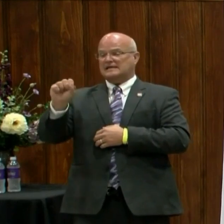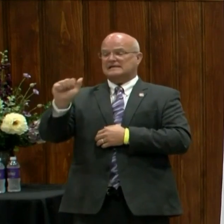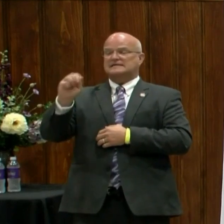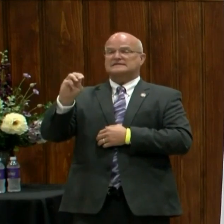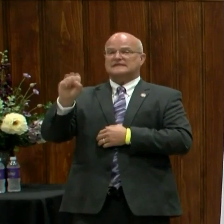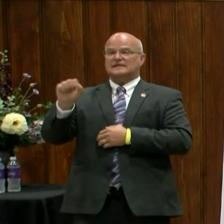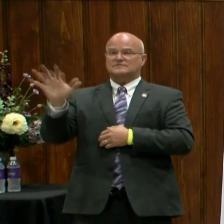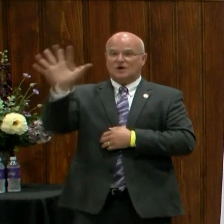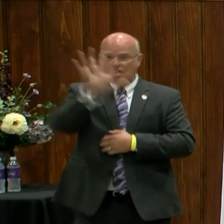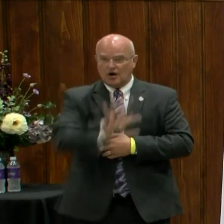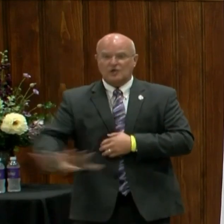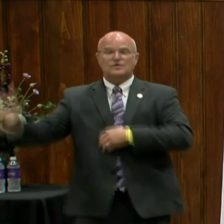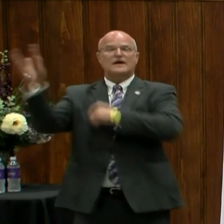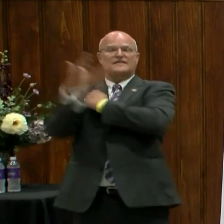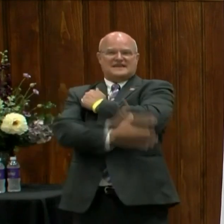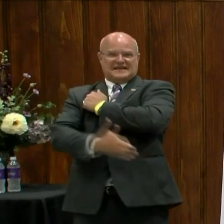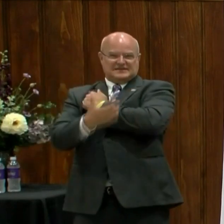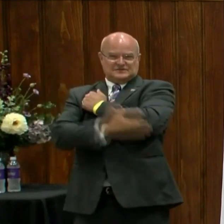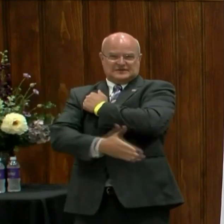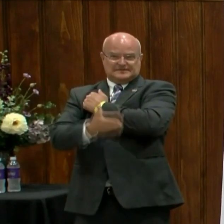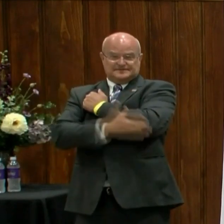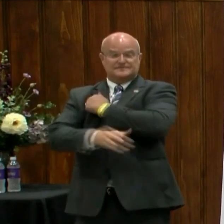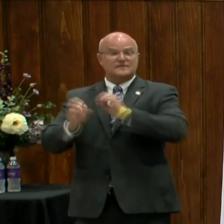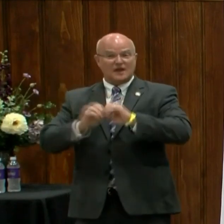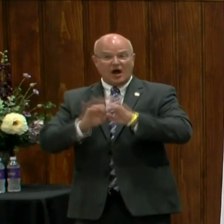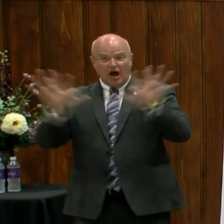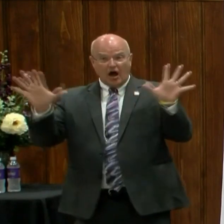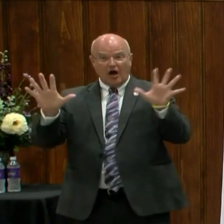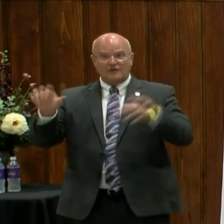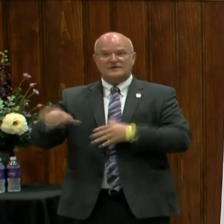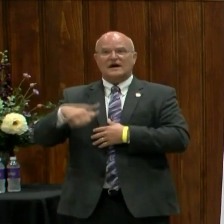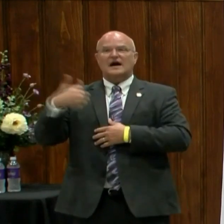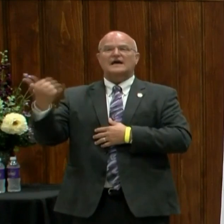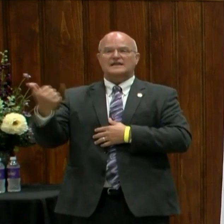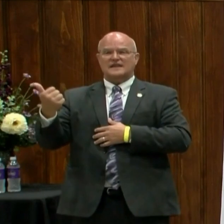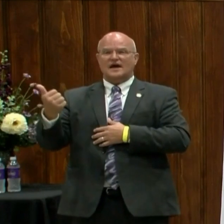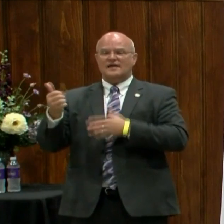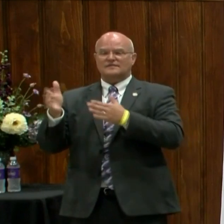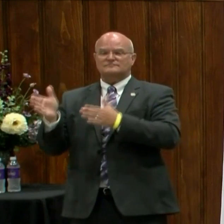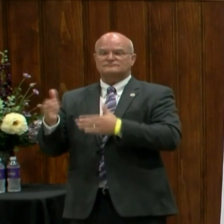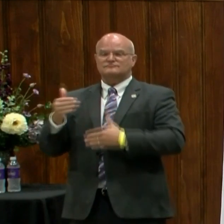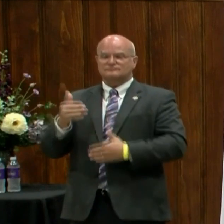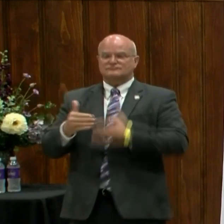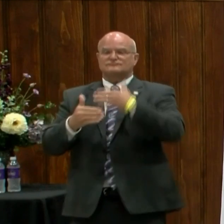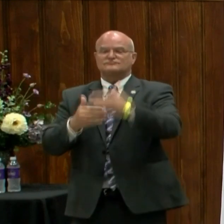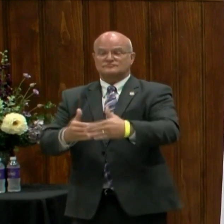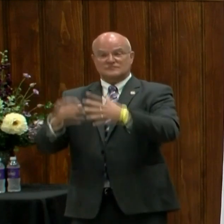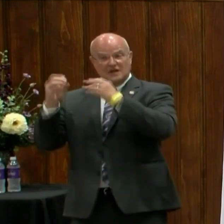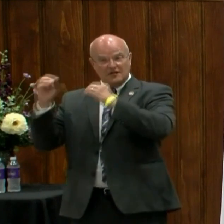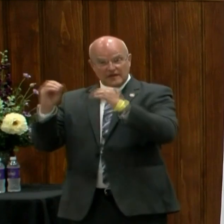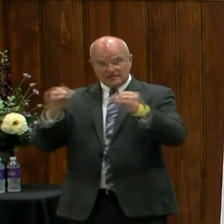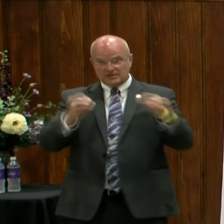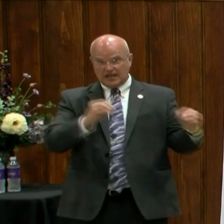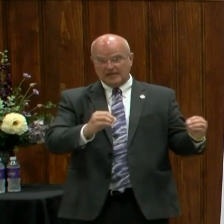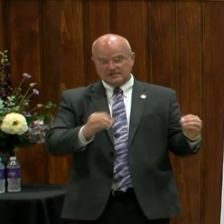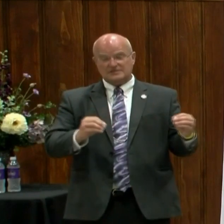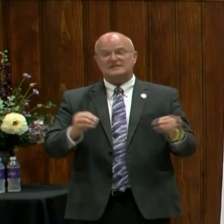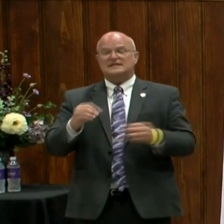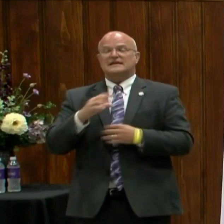across the country. And obviously this will be another step in the direction of education,